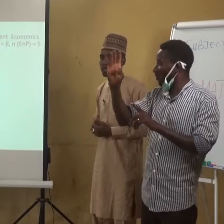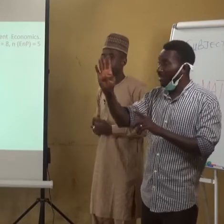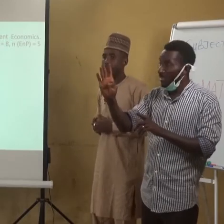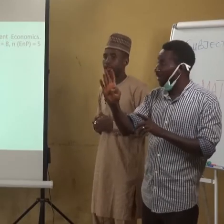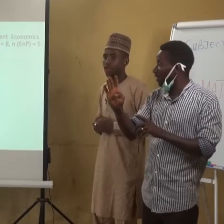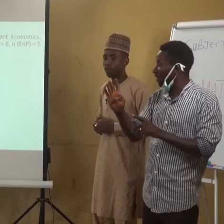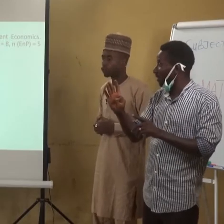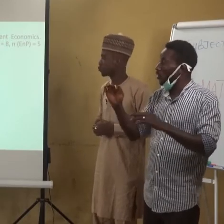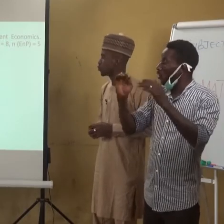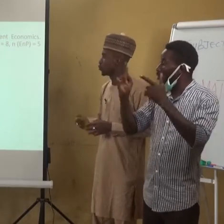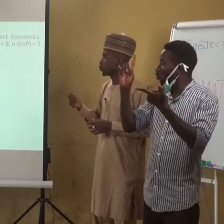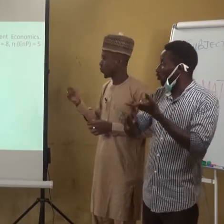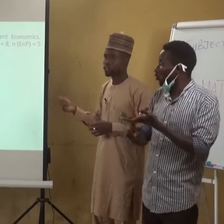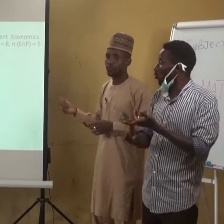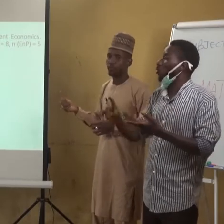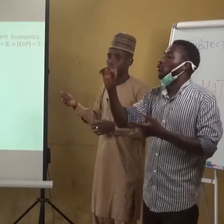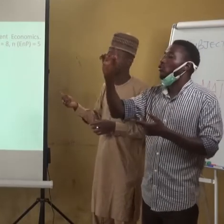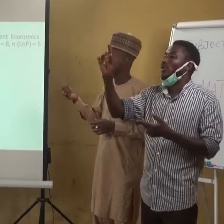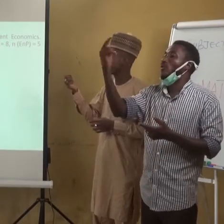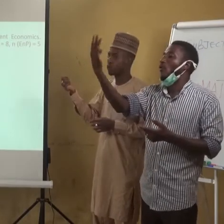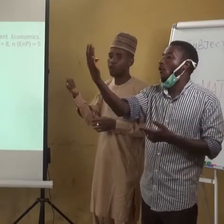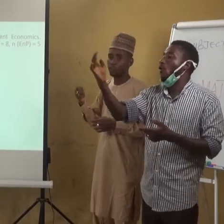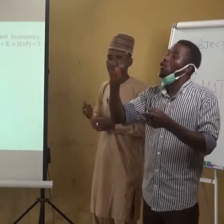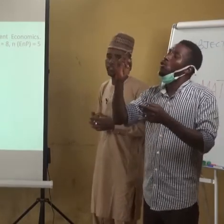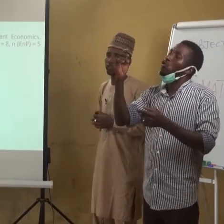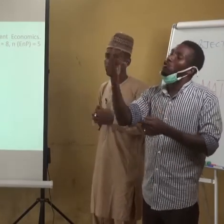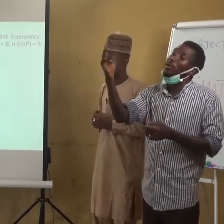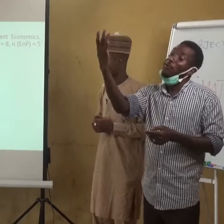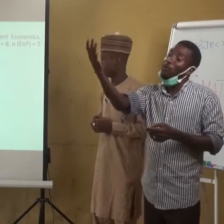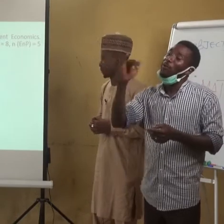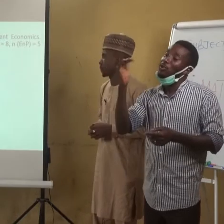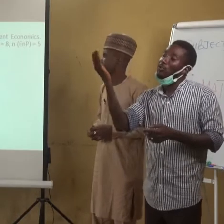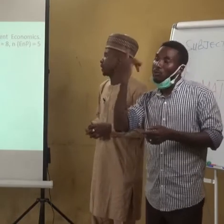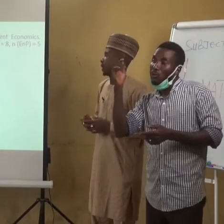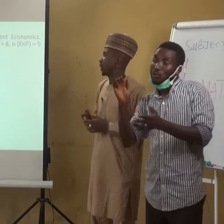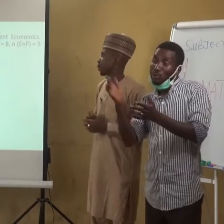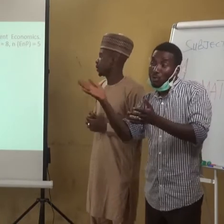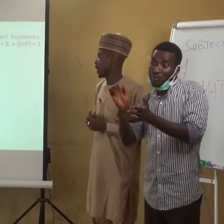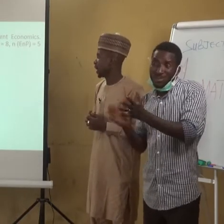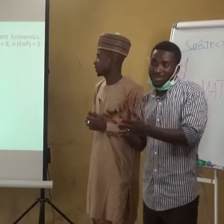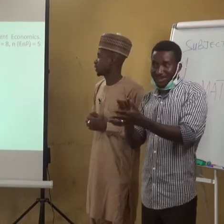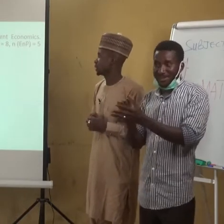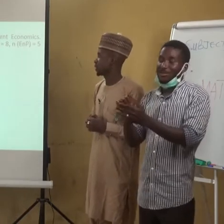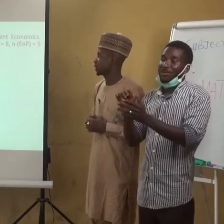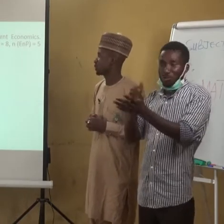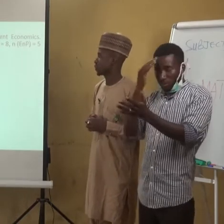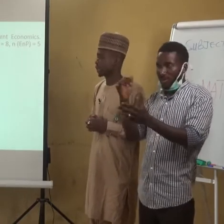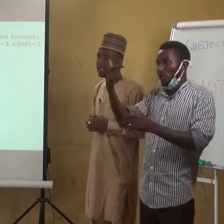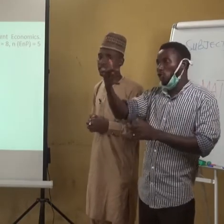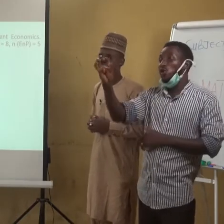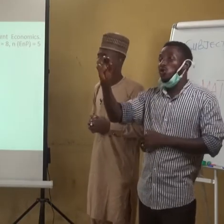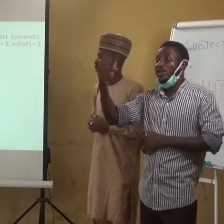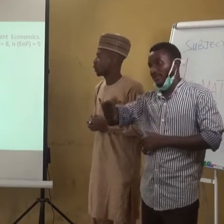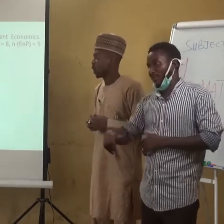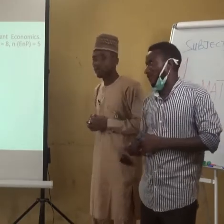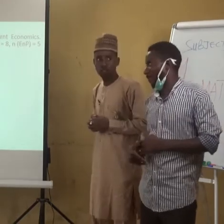B equals to 24. 24 is the number of those that study geography. Then when you add 6 plus